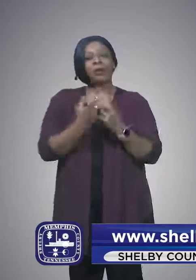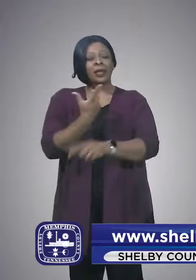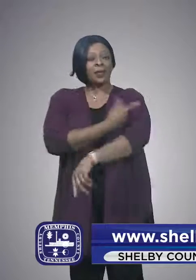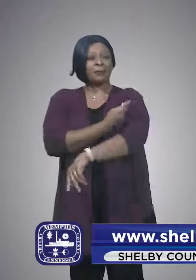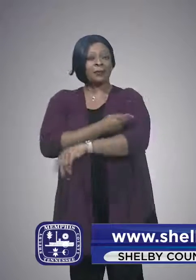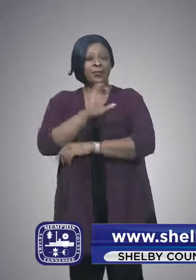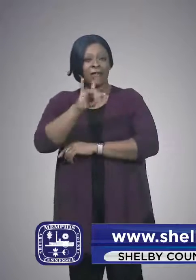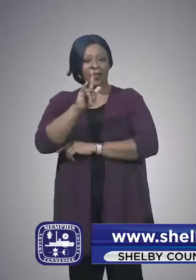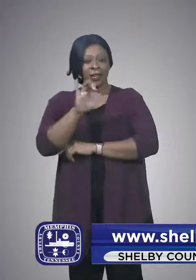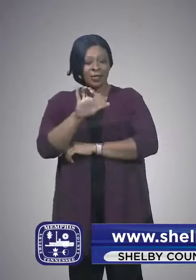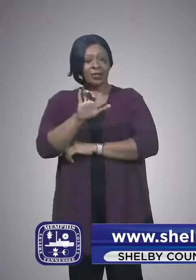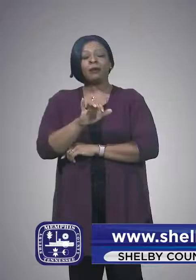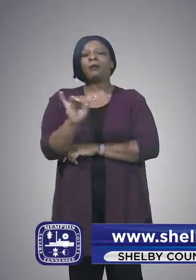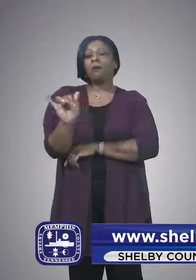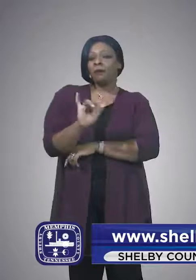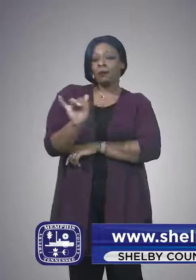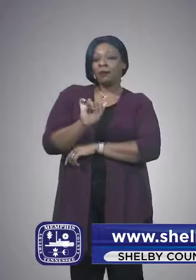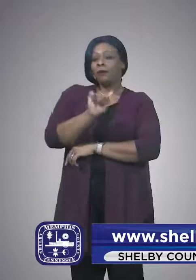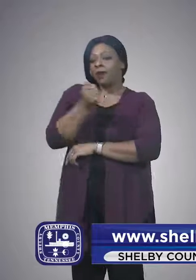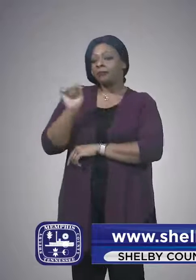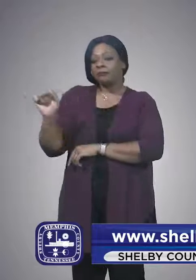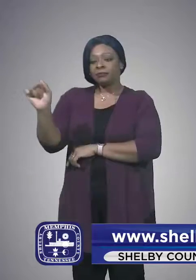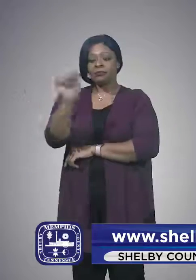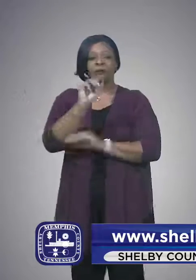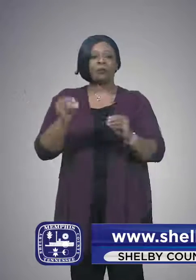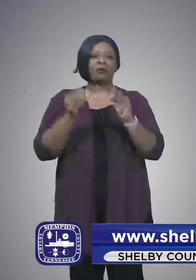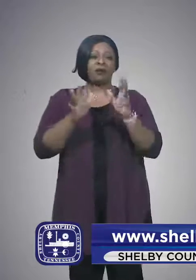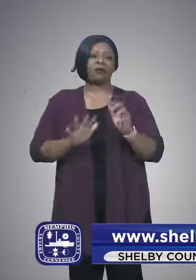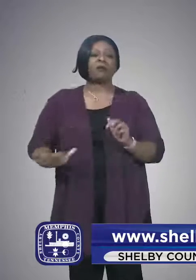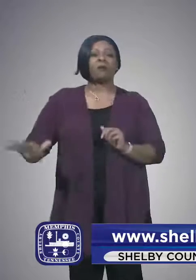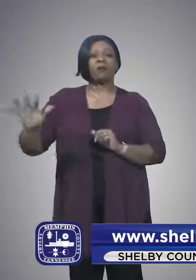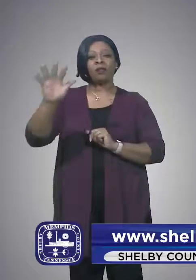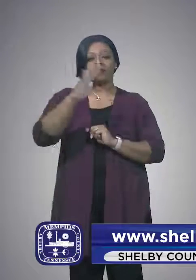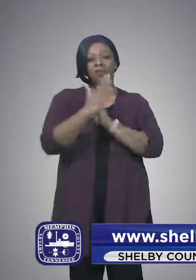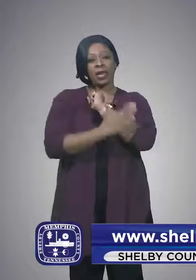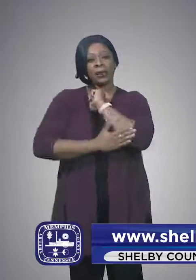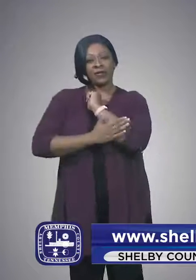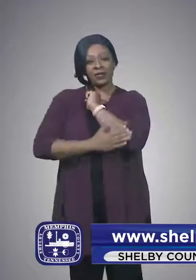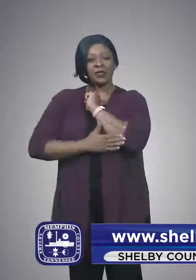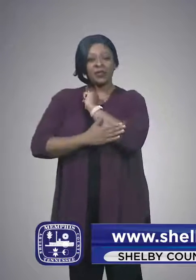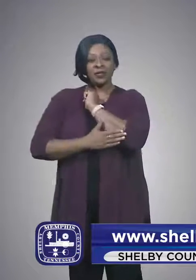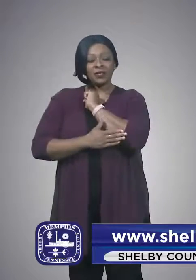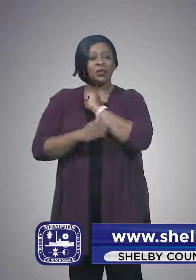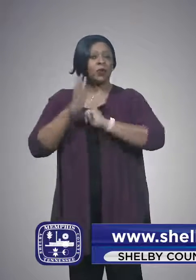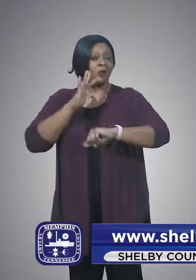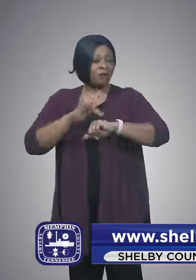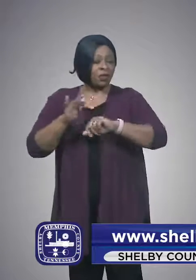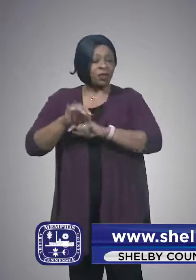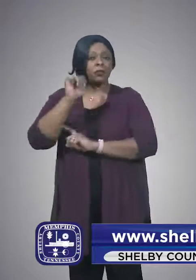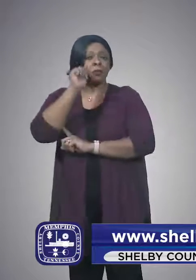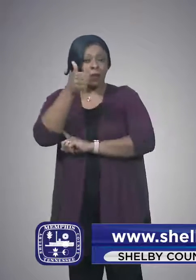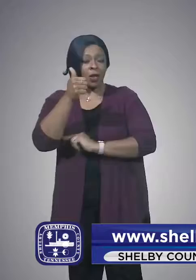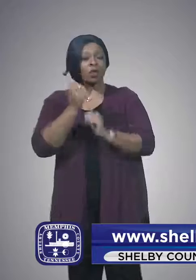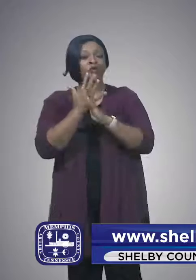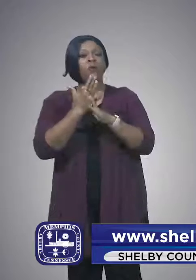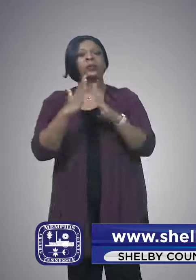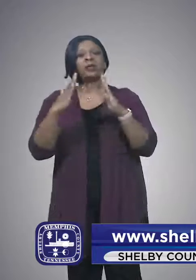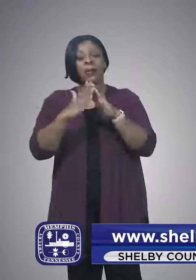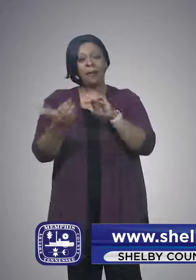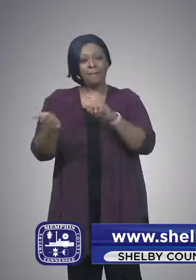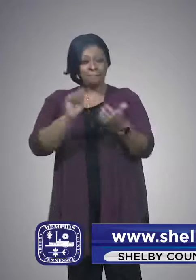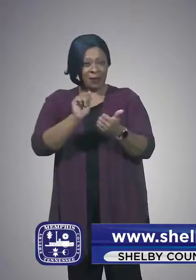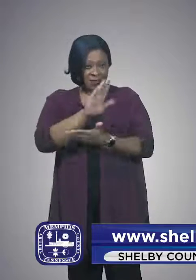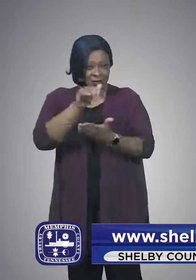immunization clinic, as well as other providers across the county, and will be available tomorrow at Germantown Baptist